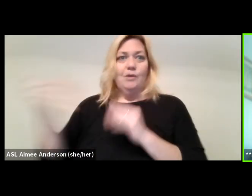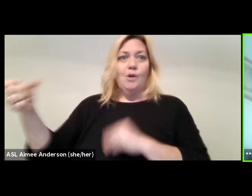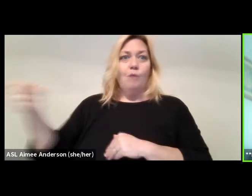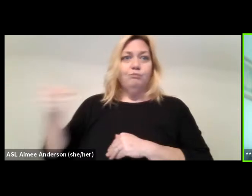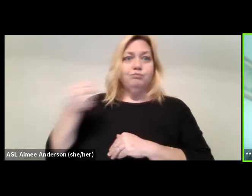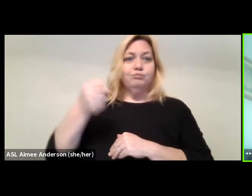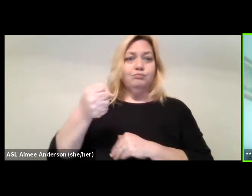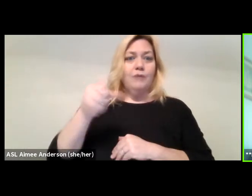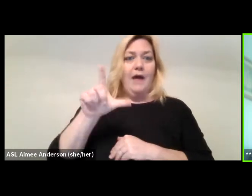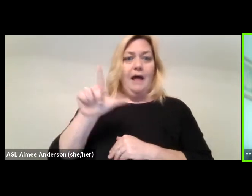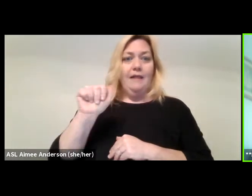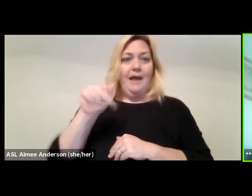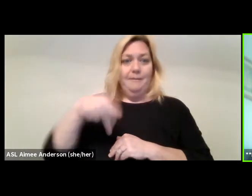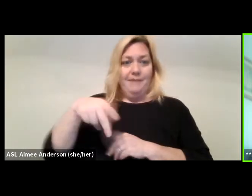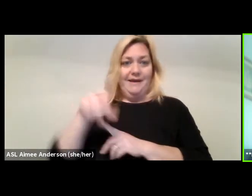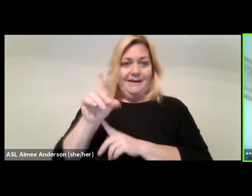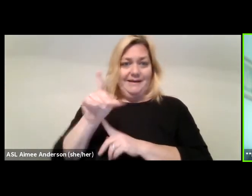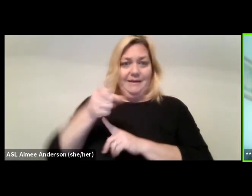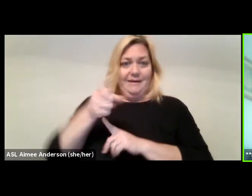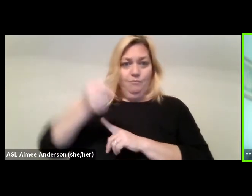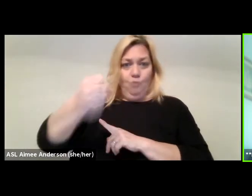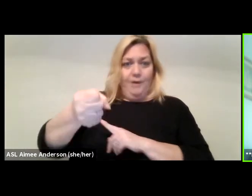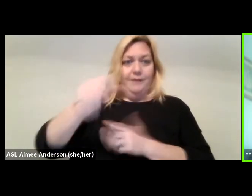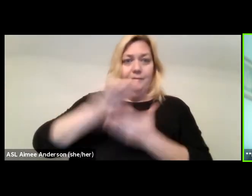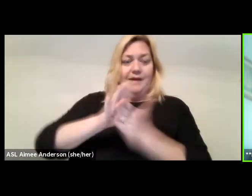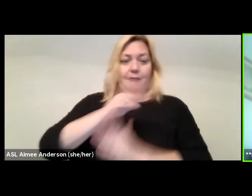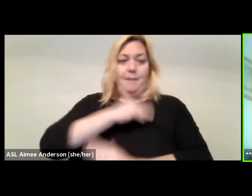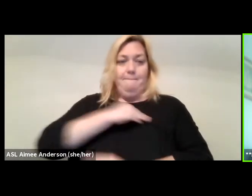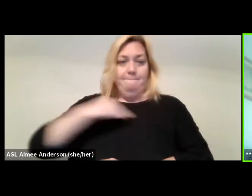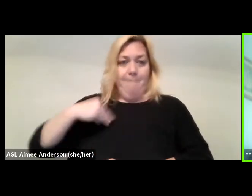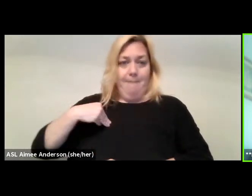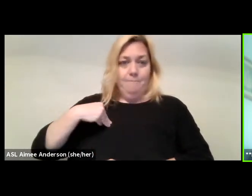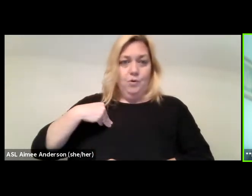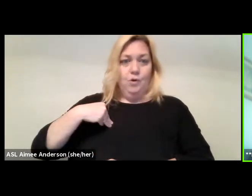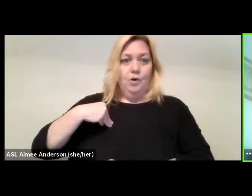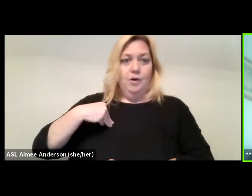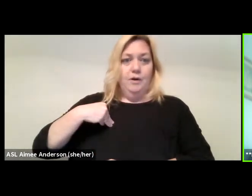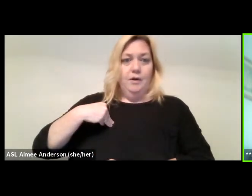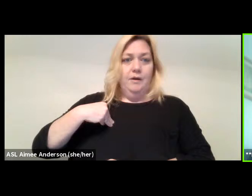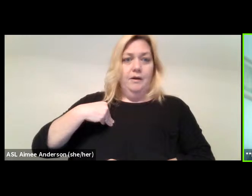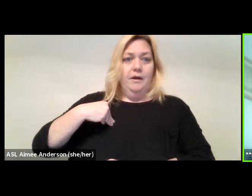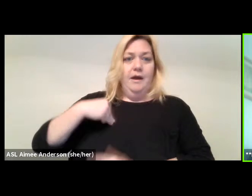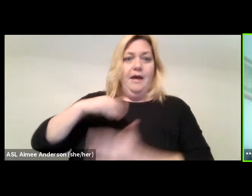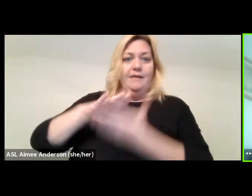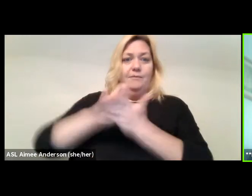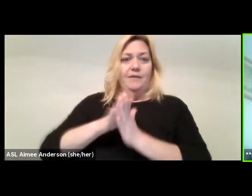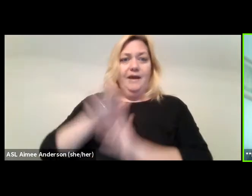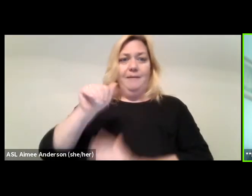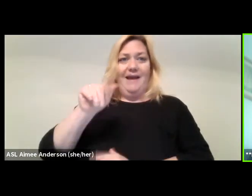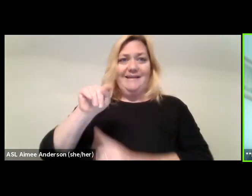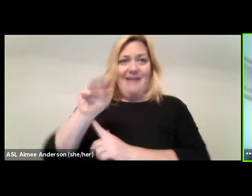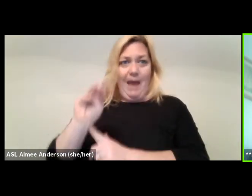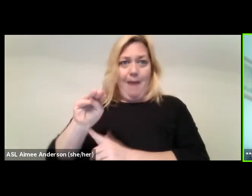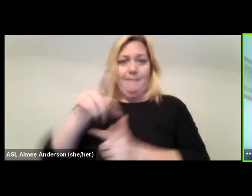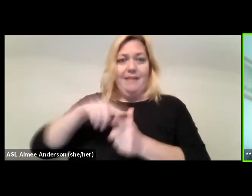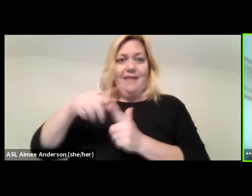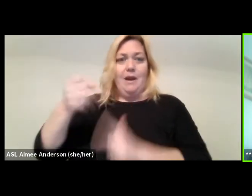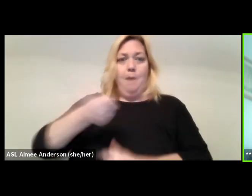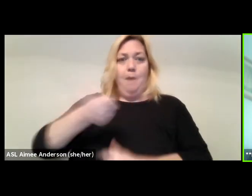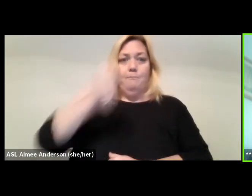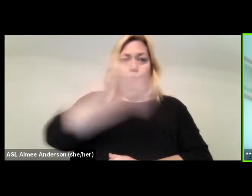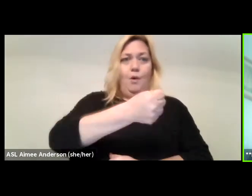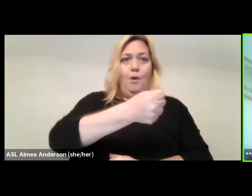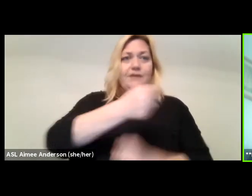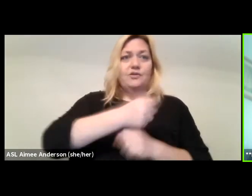LACDP, and therefore she became an ADEM, and then she got appointed to the legislative committee here. I don't think that's